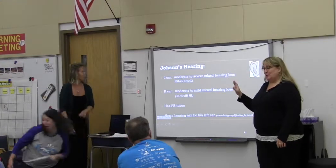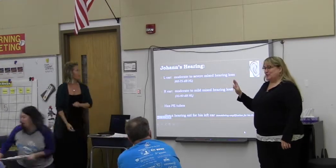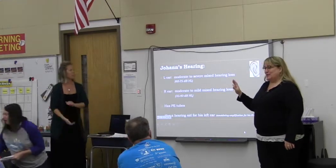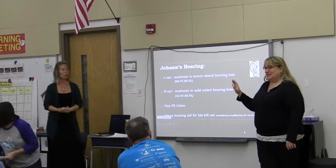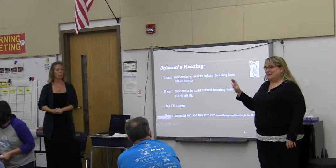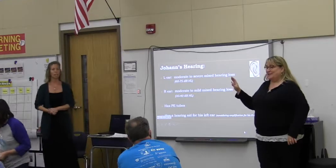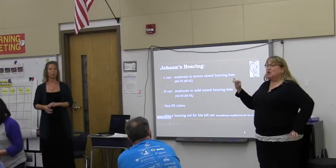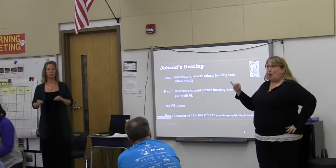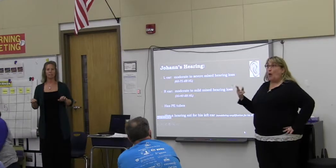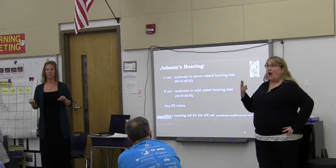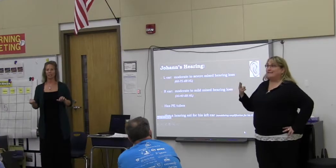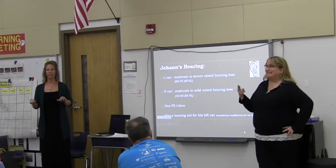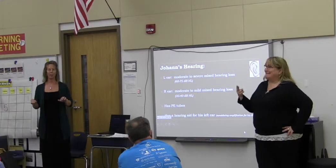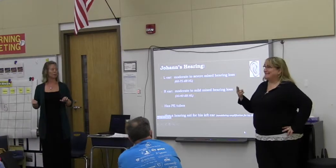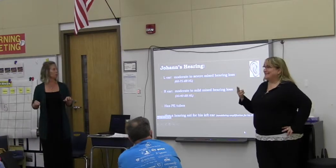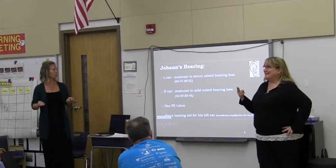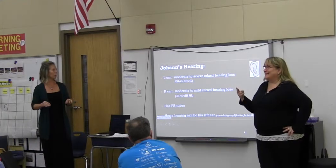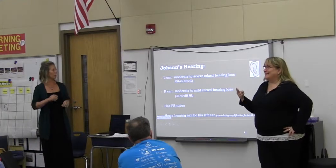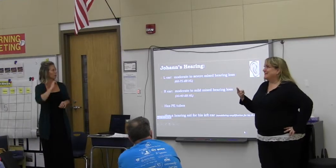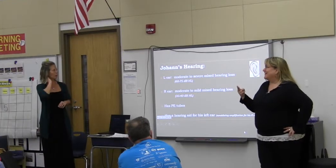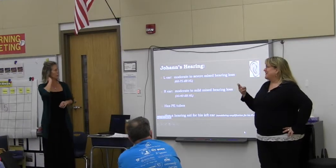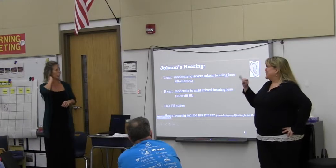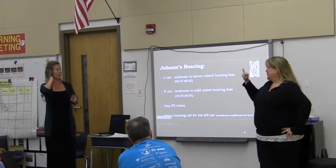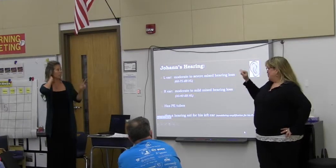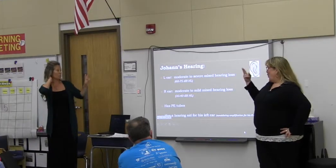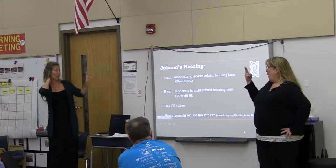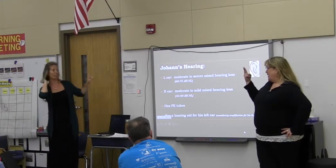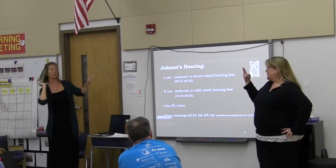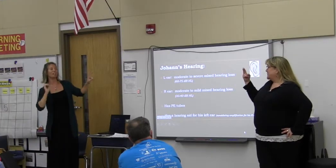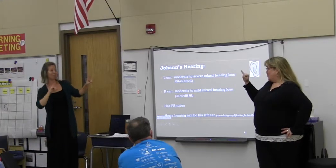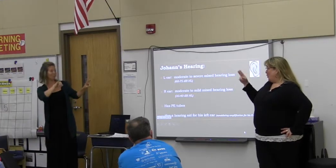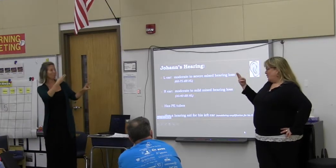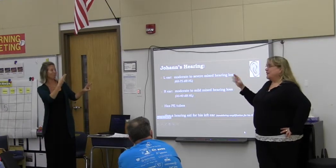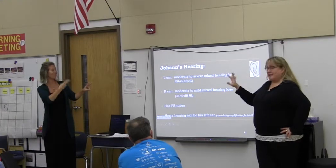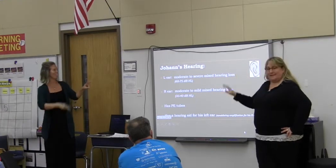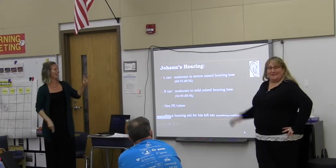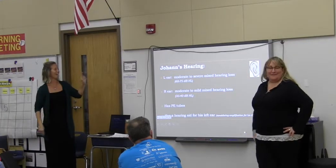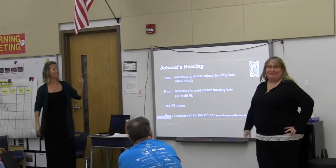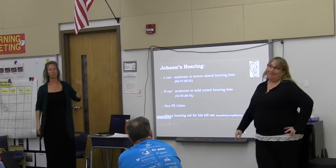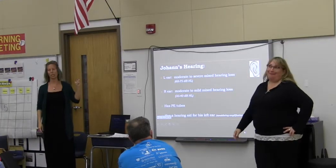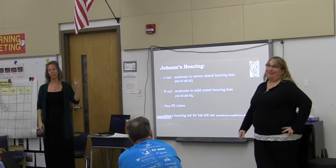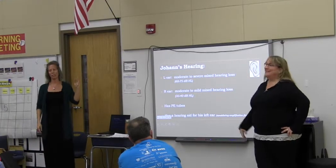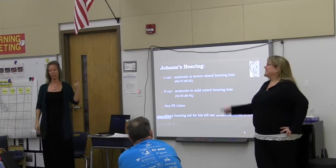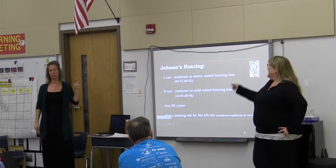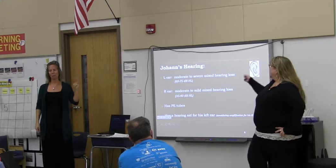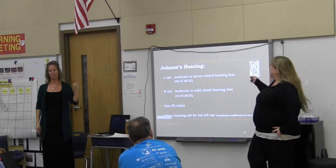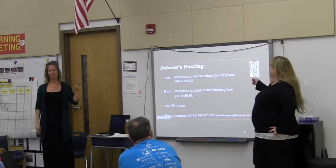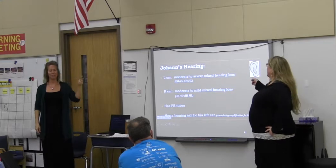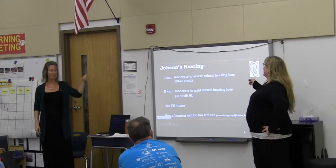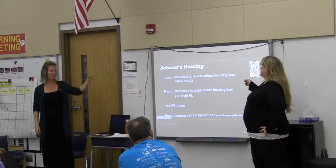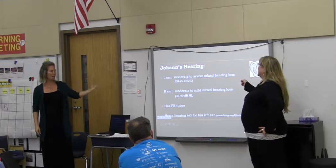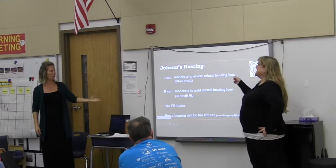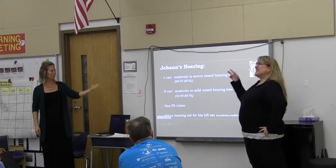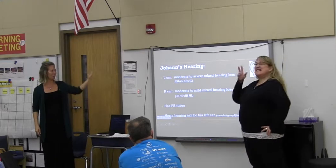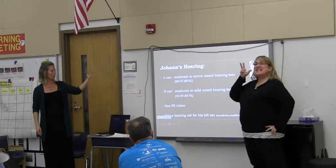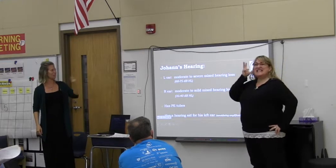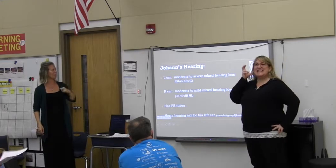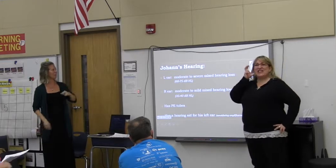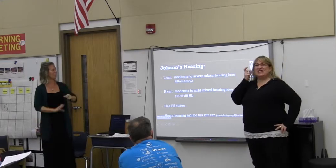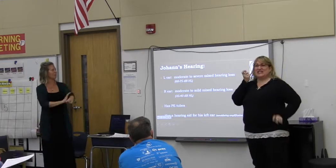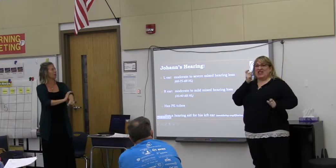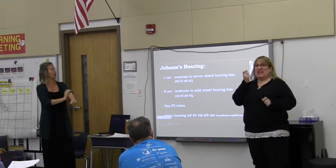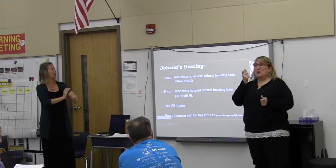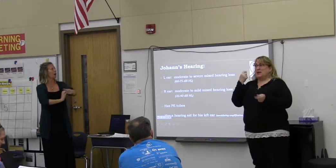sorry. So with Johan, I just want to touch on his hearing real quick. And it's actually, and it's changed a little bit since putting